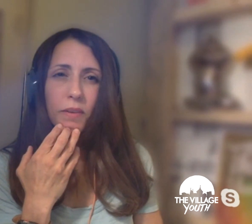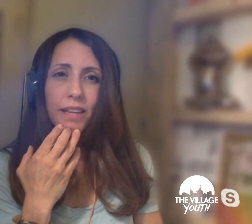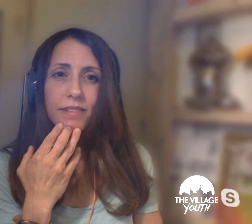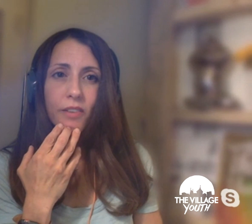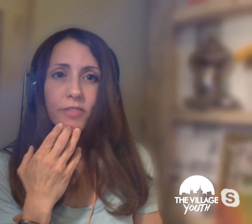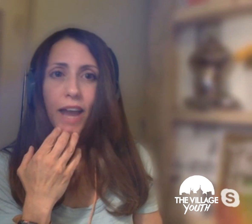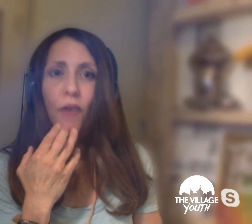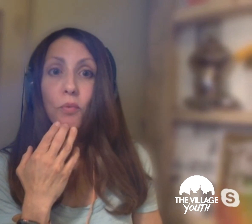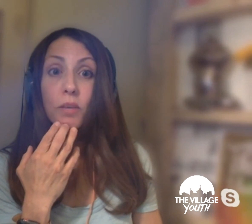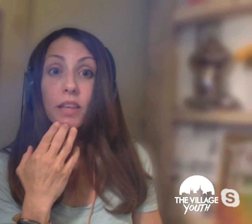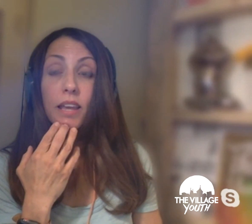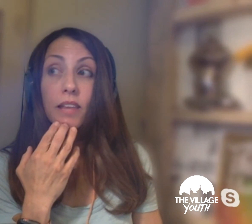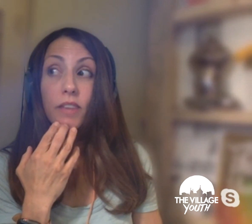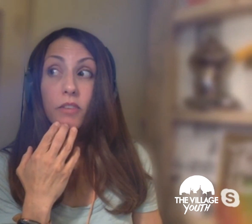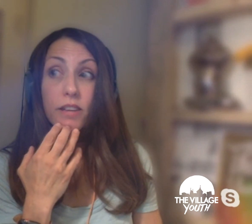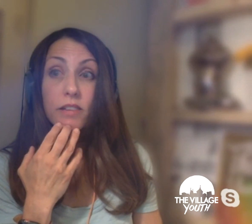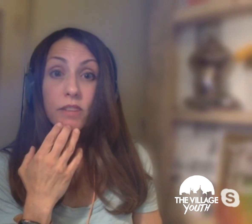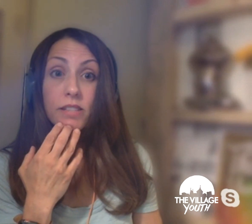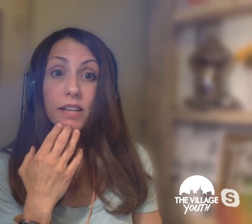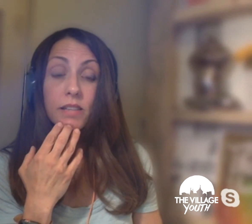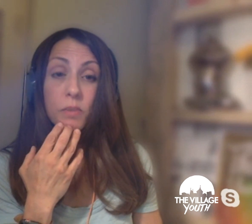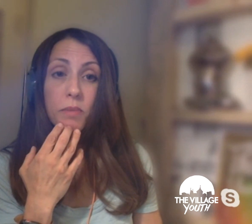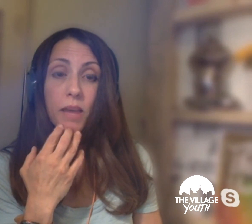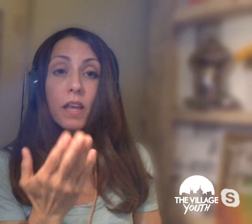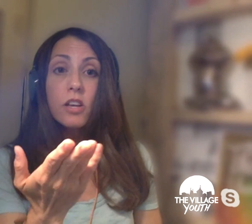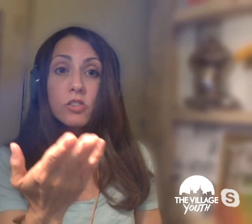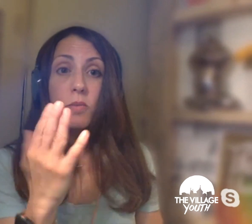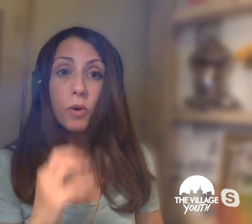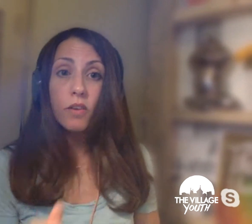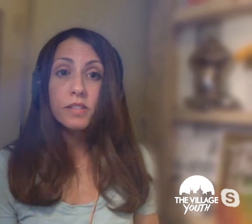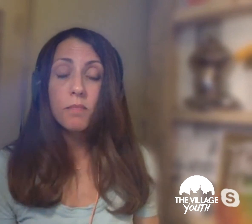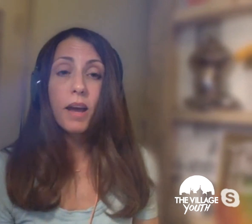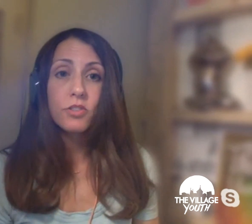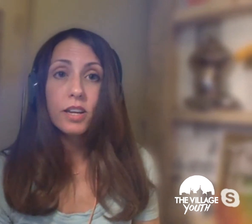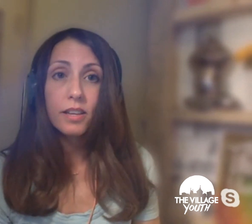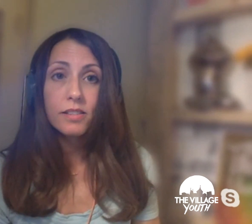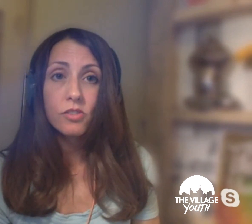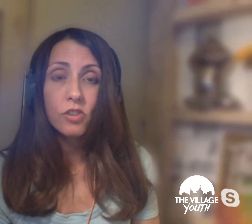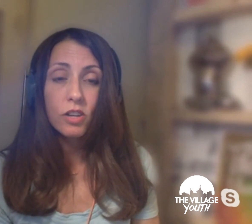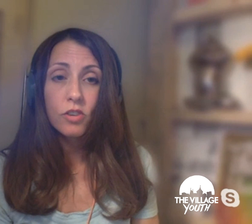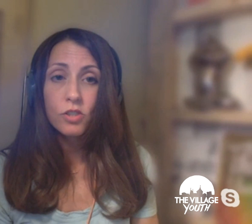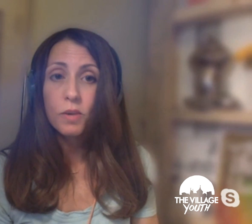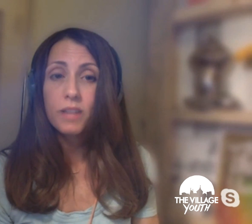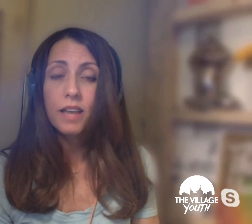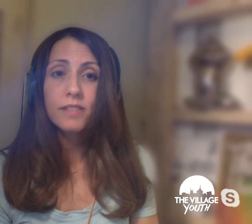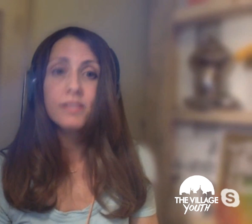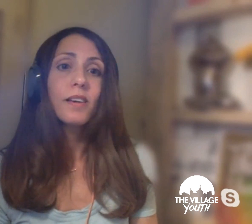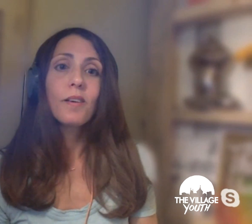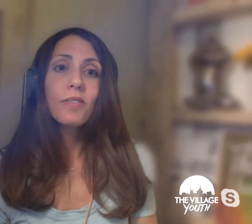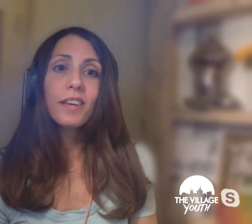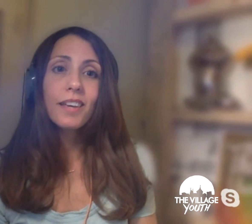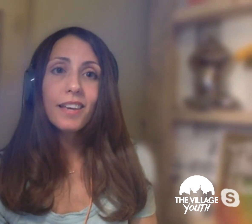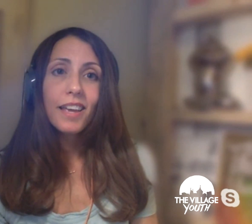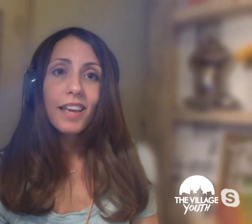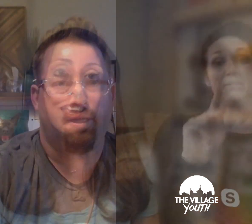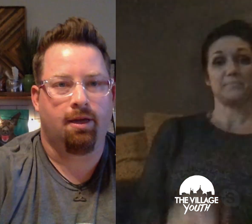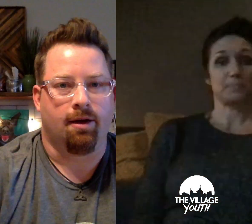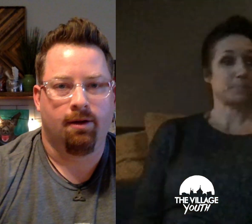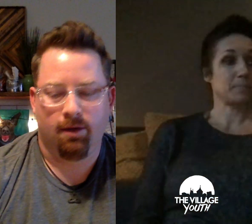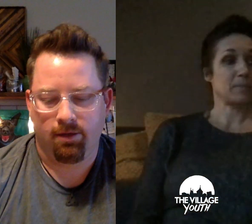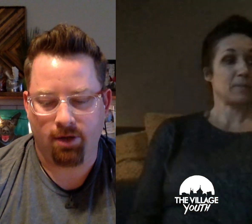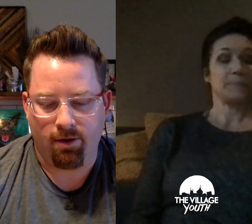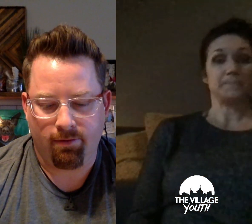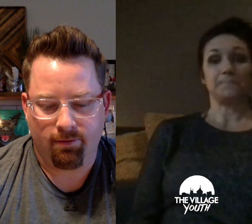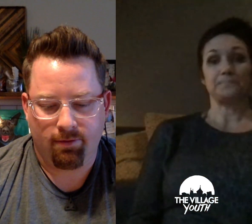like humility and self-doubt really like resonates with me. So the prayer of St. Patrick is, Chris, you want to tell us that? Oh, sure.